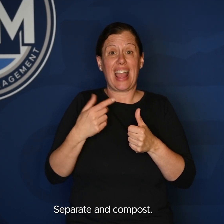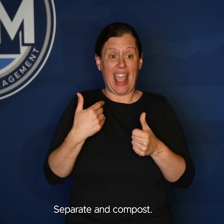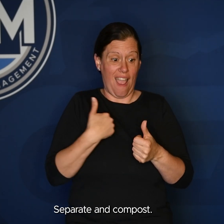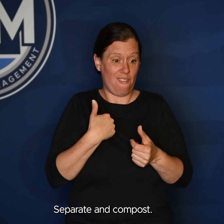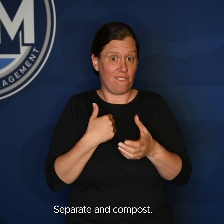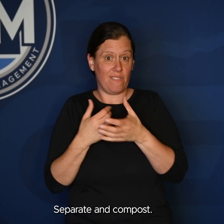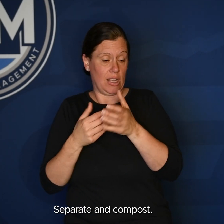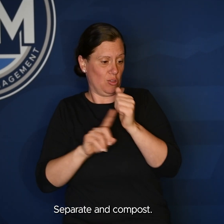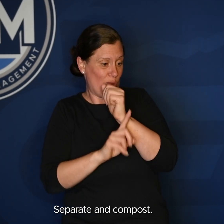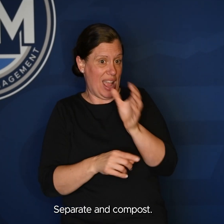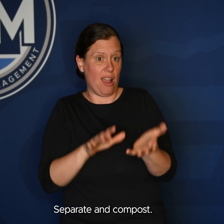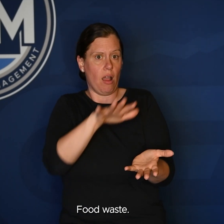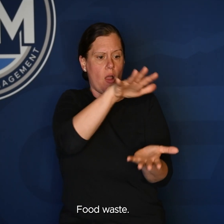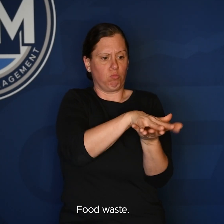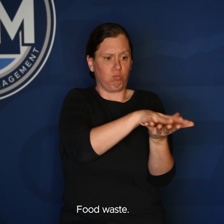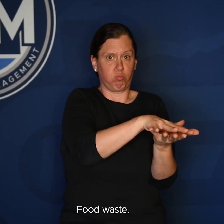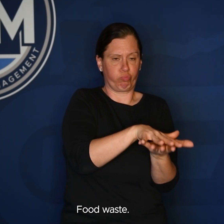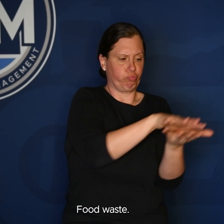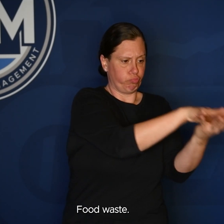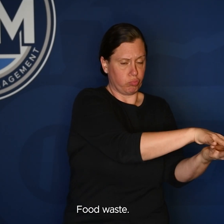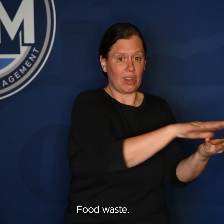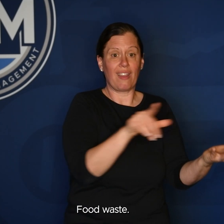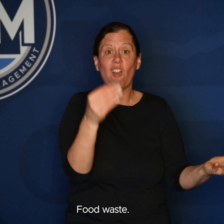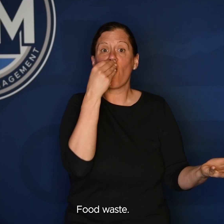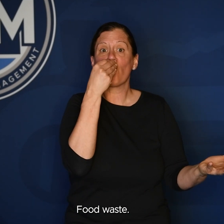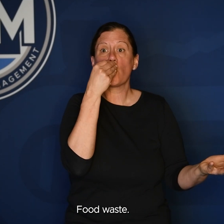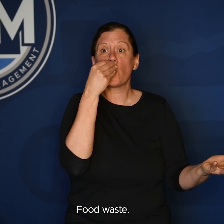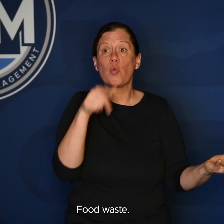Separate and compost food waste.